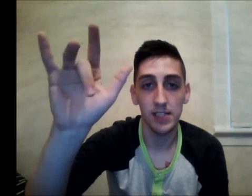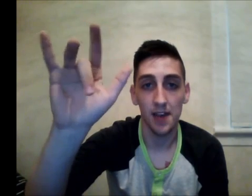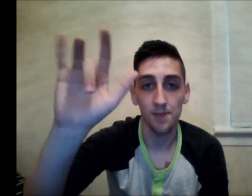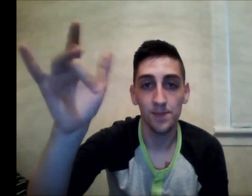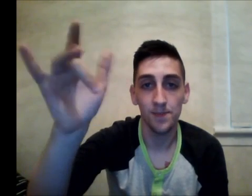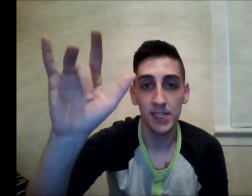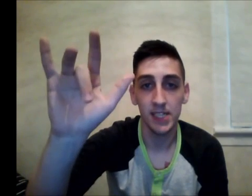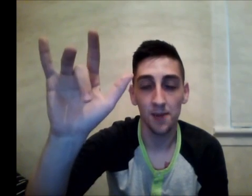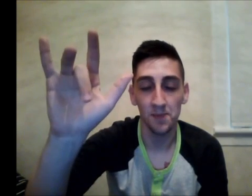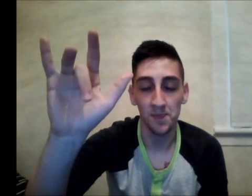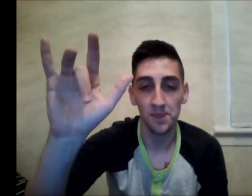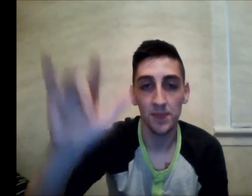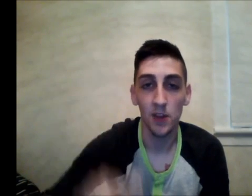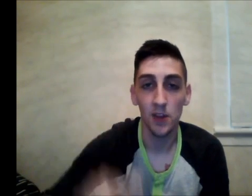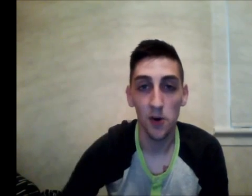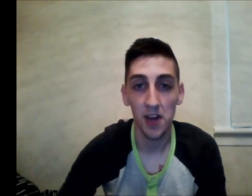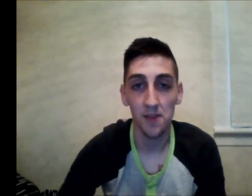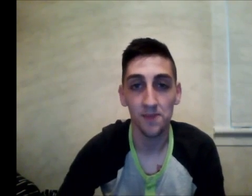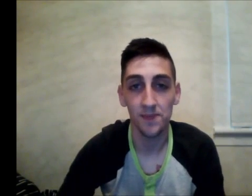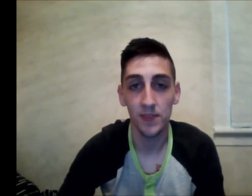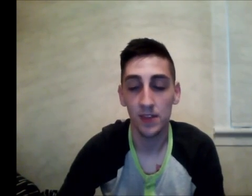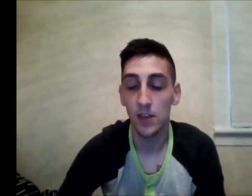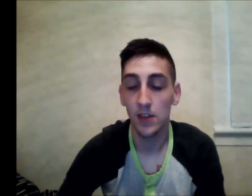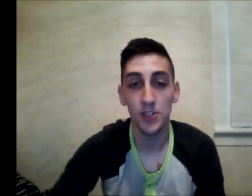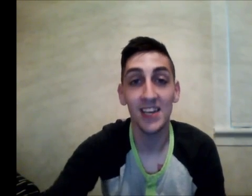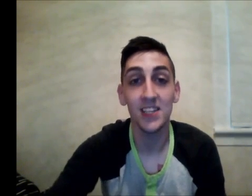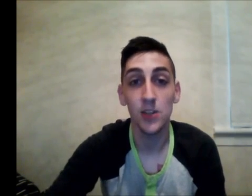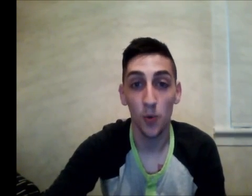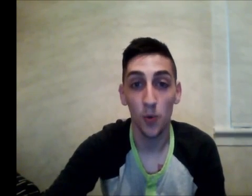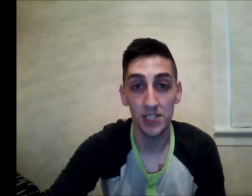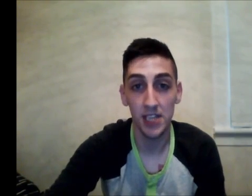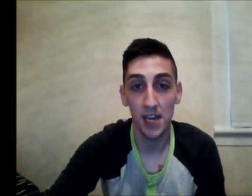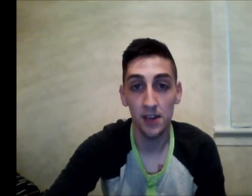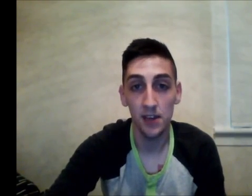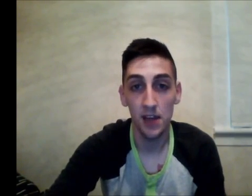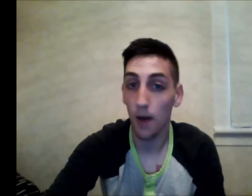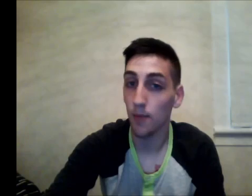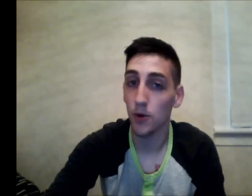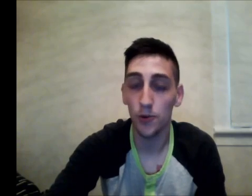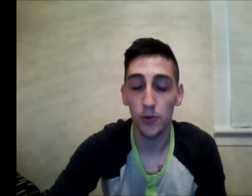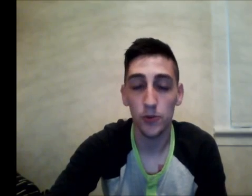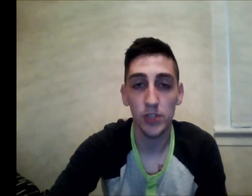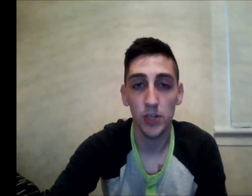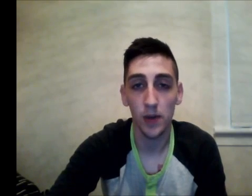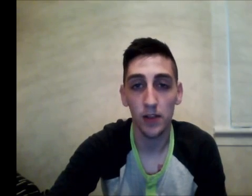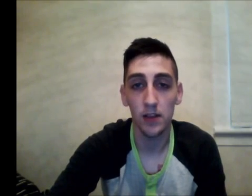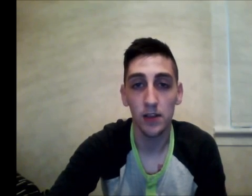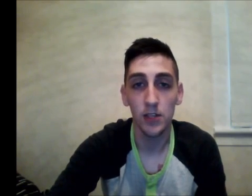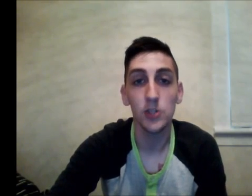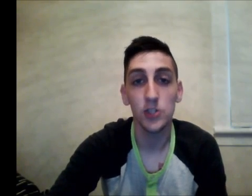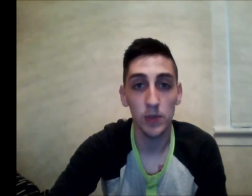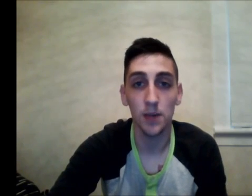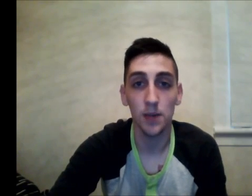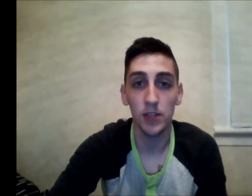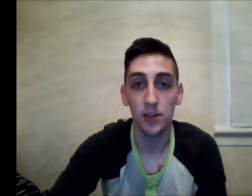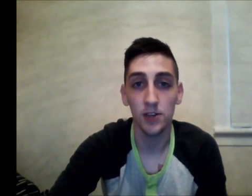10. 10. Okay, so that is 1 to 10. I'm going to go through those really quickly, just so we completely